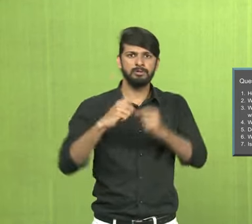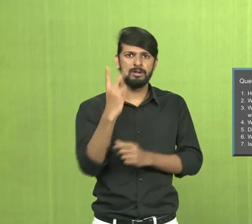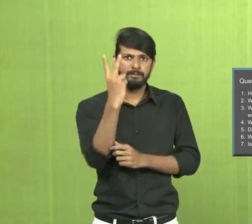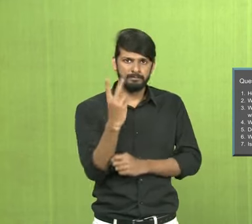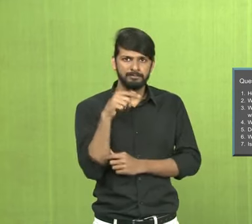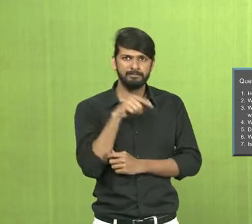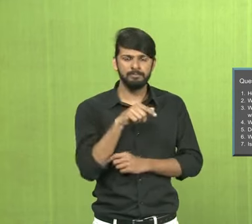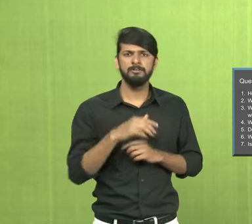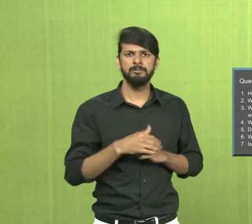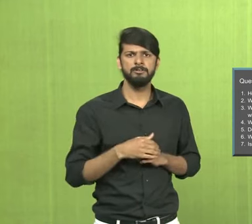Question number 2.